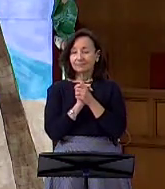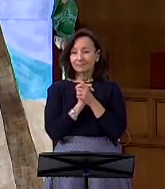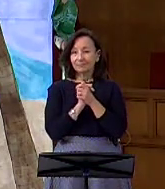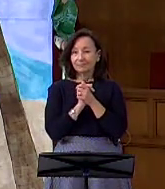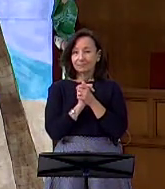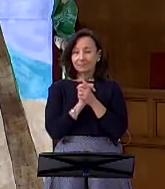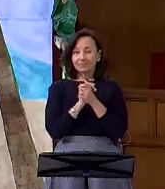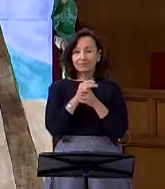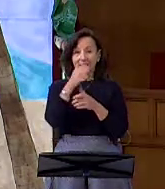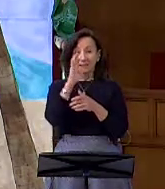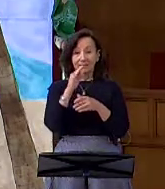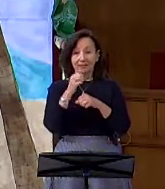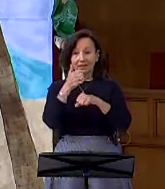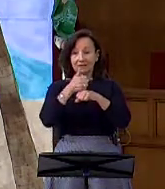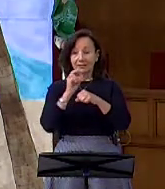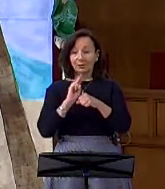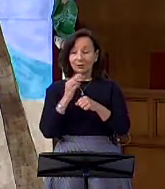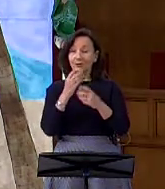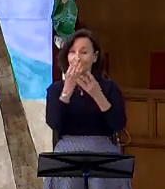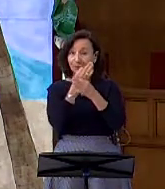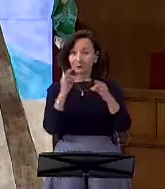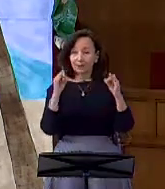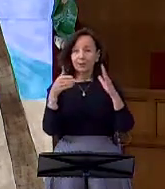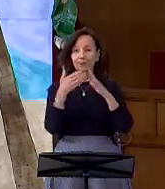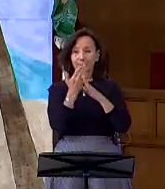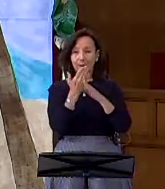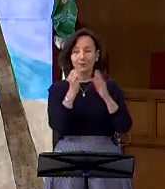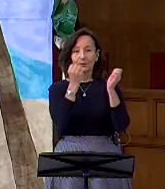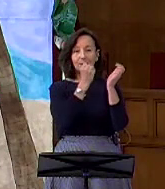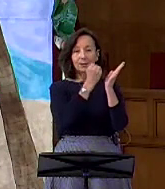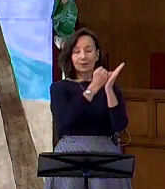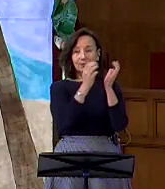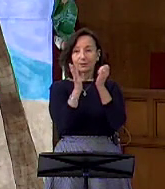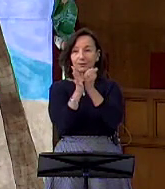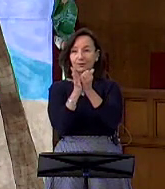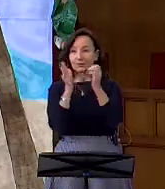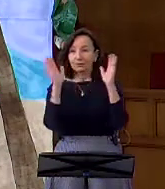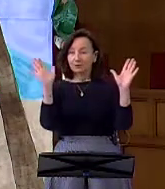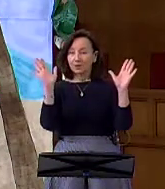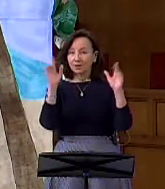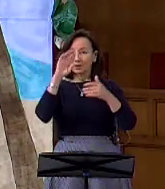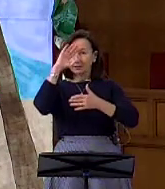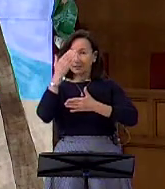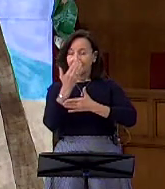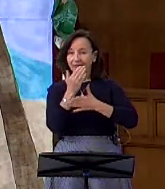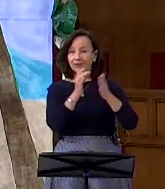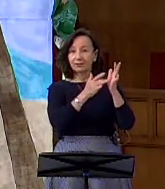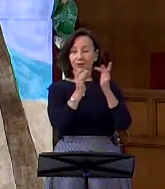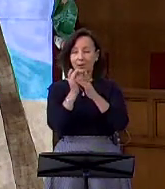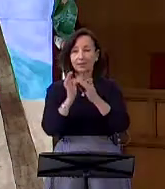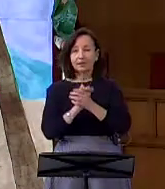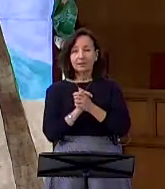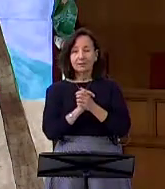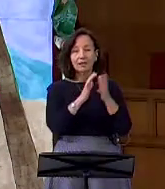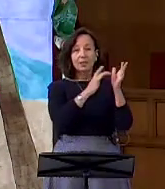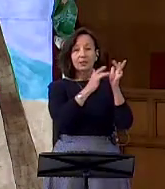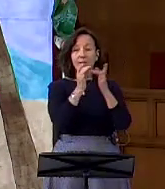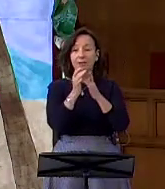God sets us free through the crucifixion of his Son Jesus. Jesus, in